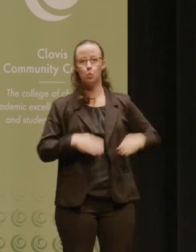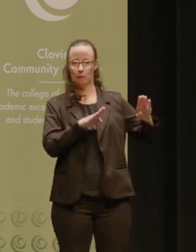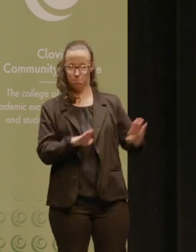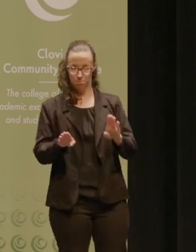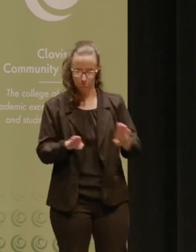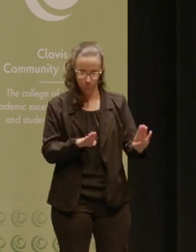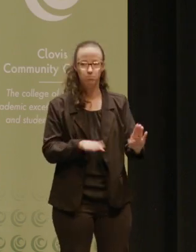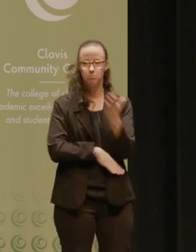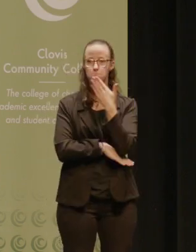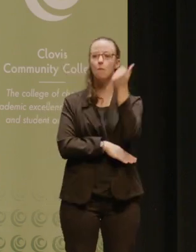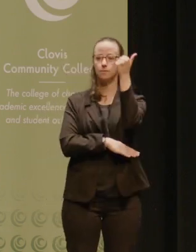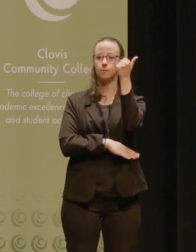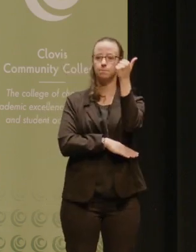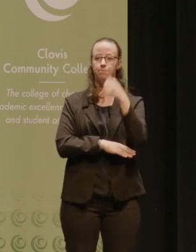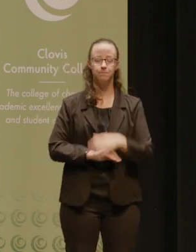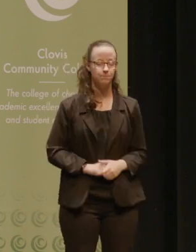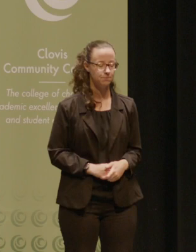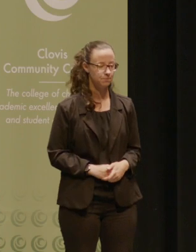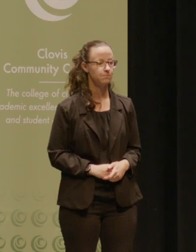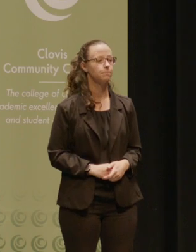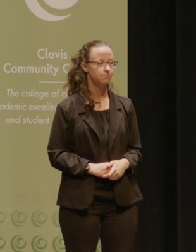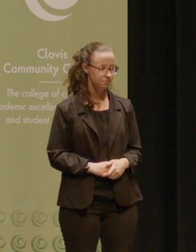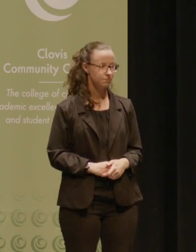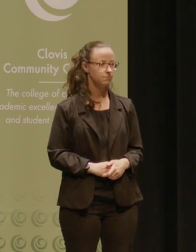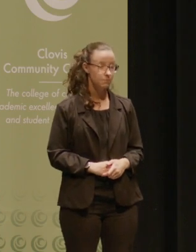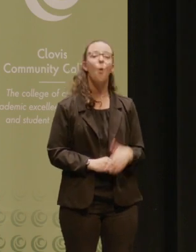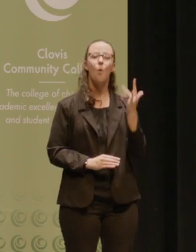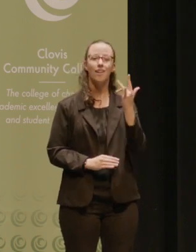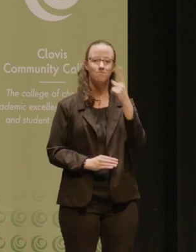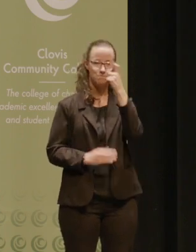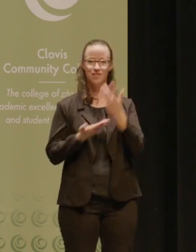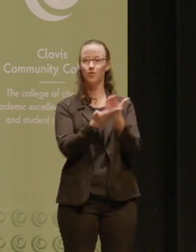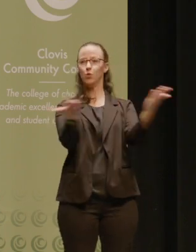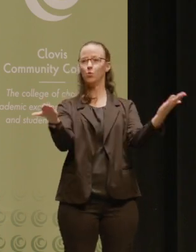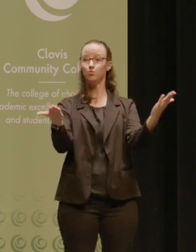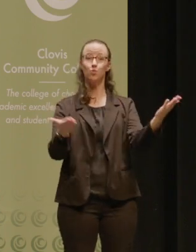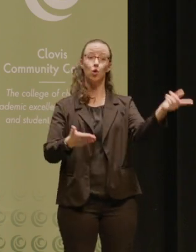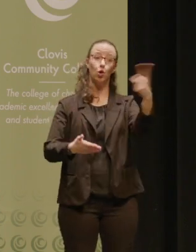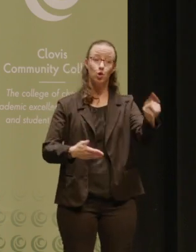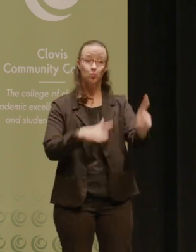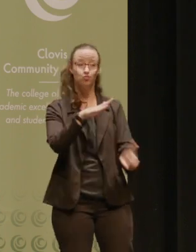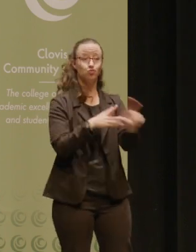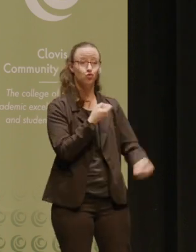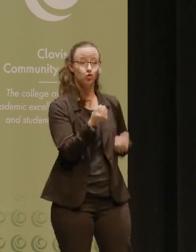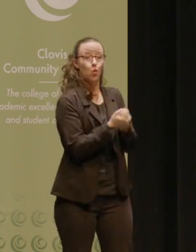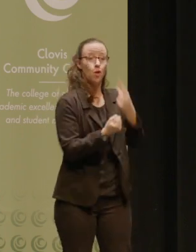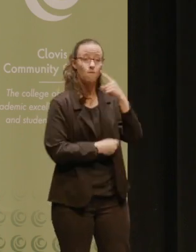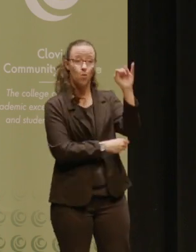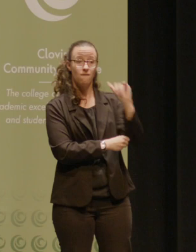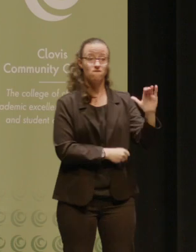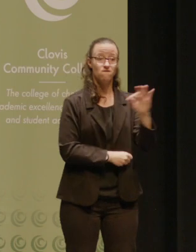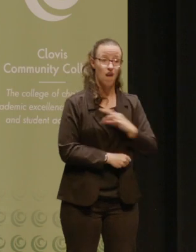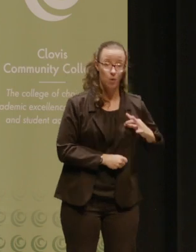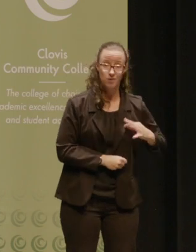best. And that best was in you. You all showed up for our faculty. You showed up for